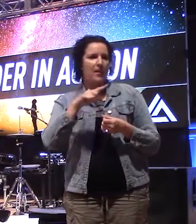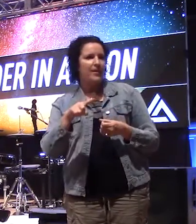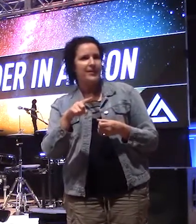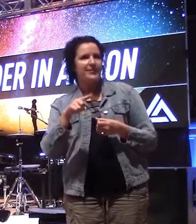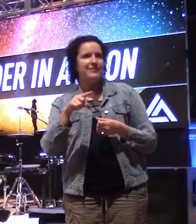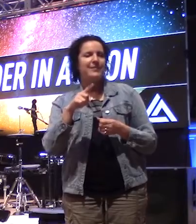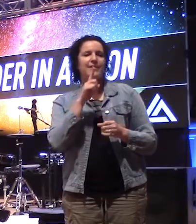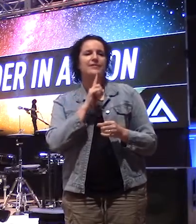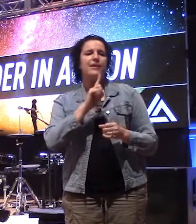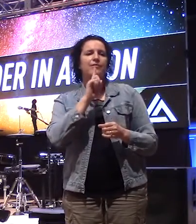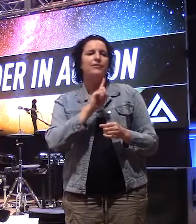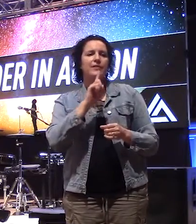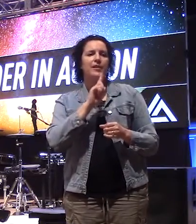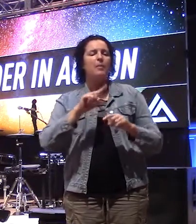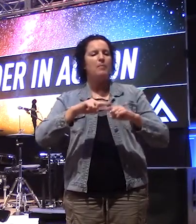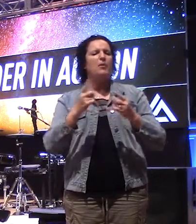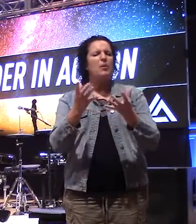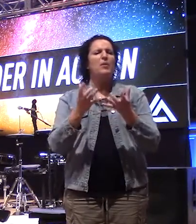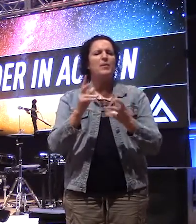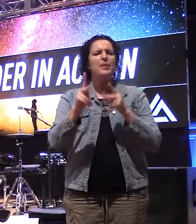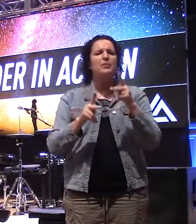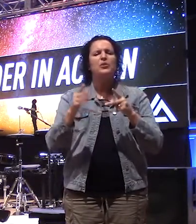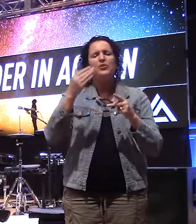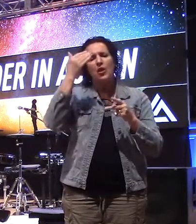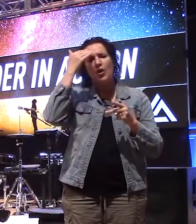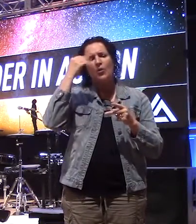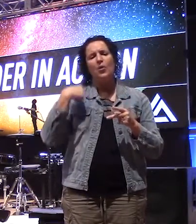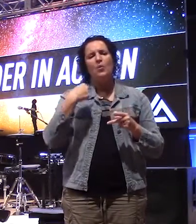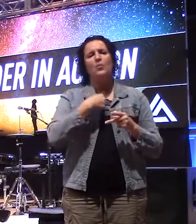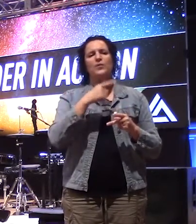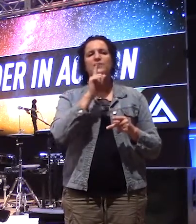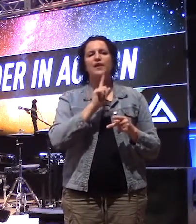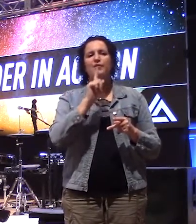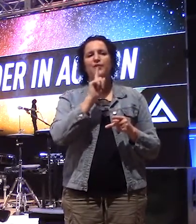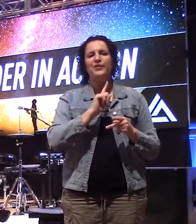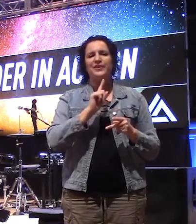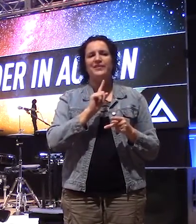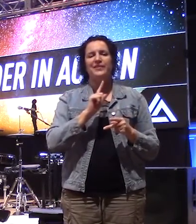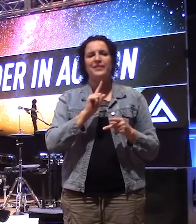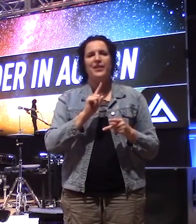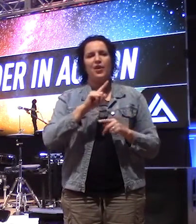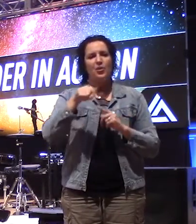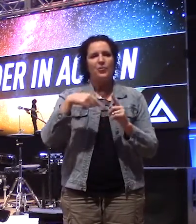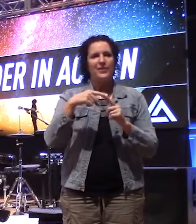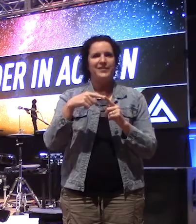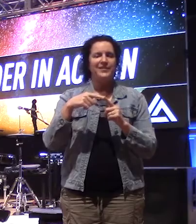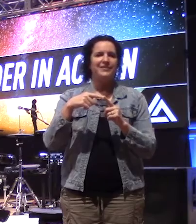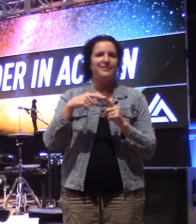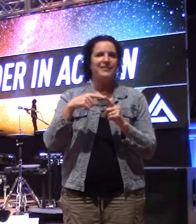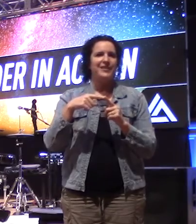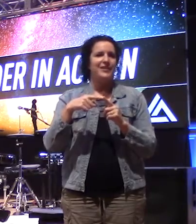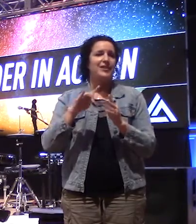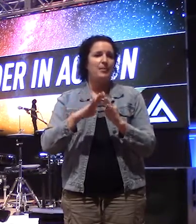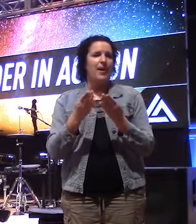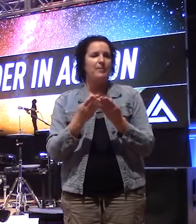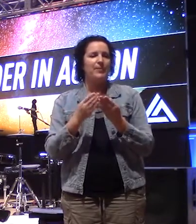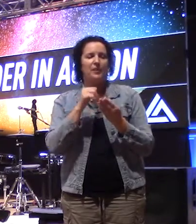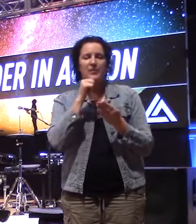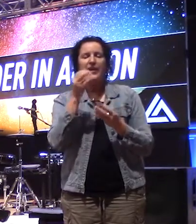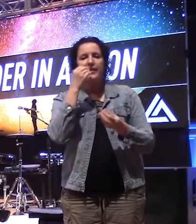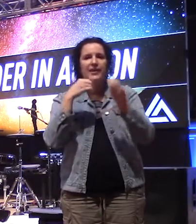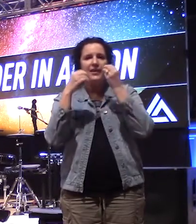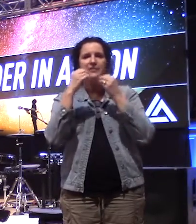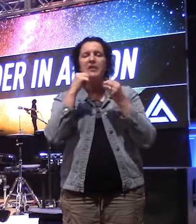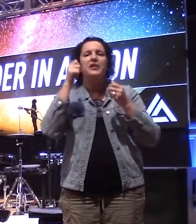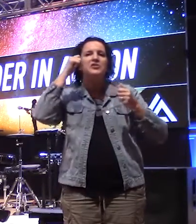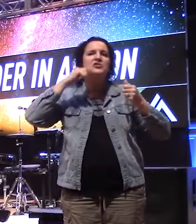knows we're suffering. We want to advertise. It's like the Pharisees, when they would fast, they would contort their faces, they wouldn't shave, they would kind of